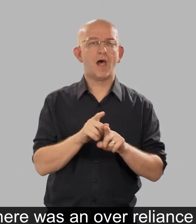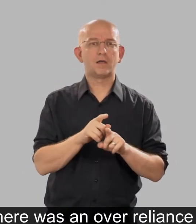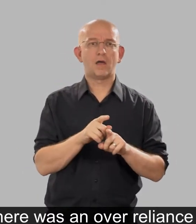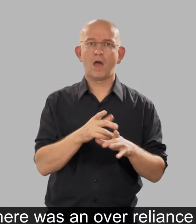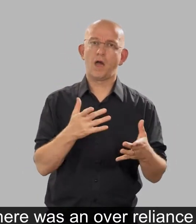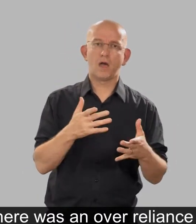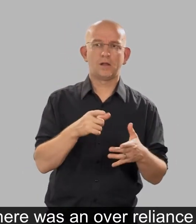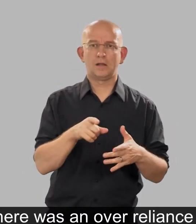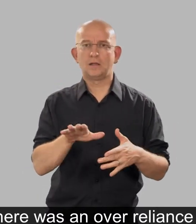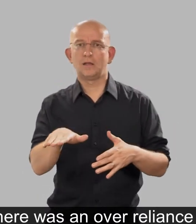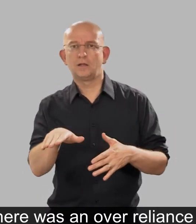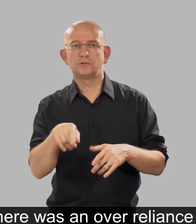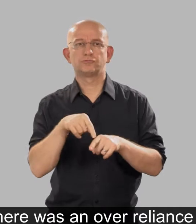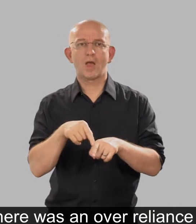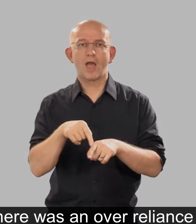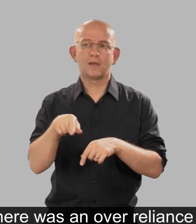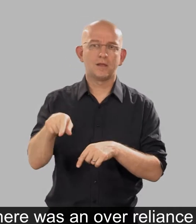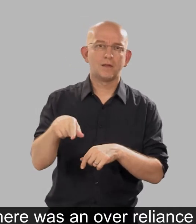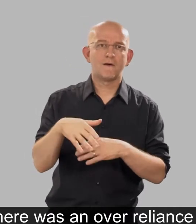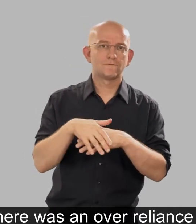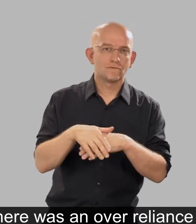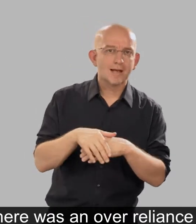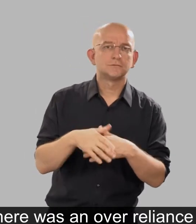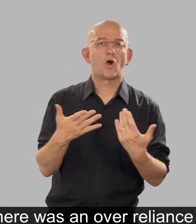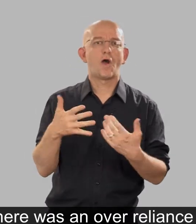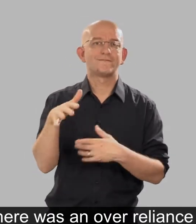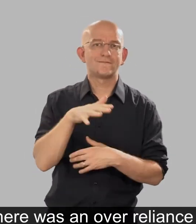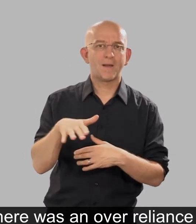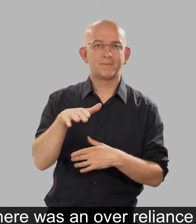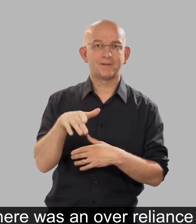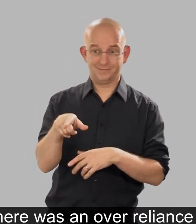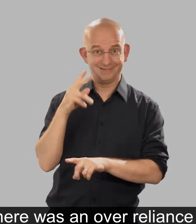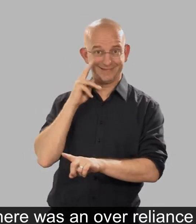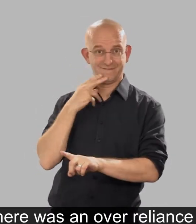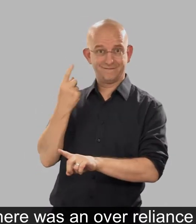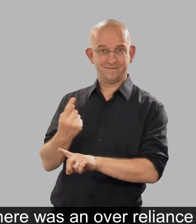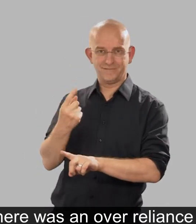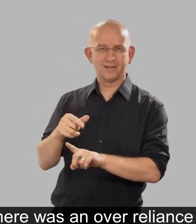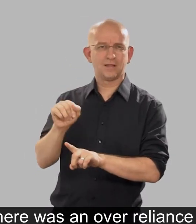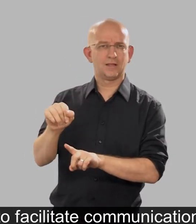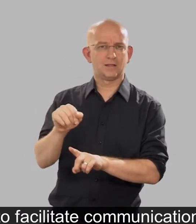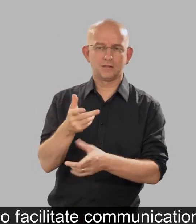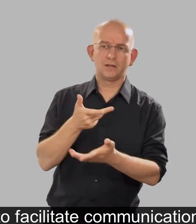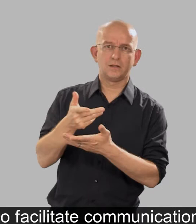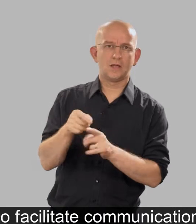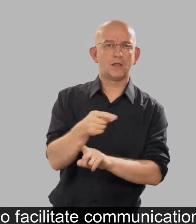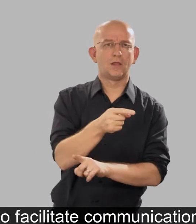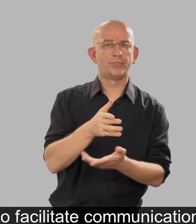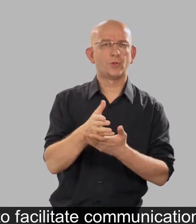There was an over-reliance on friends and family of deaf patients to facilitate